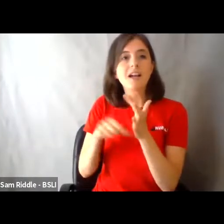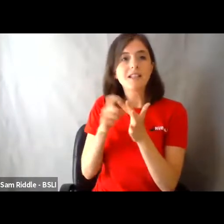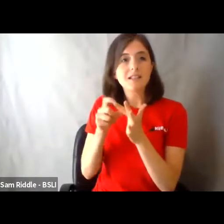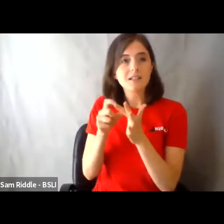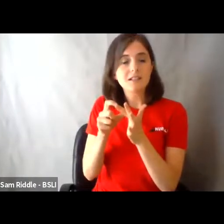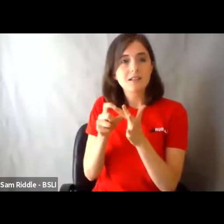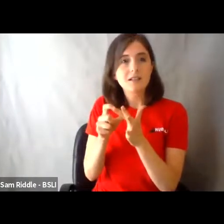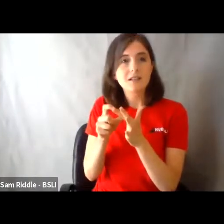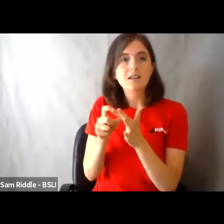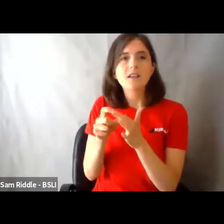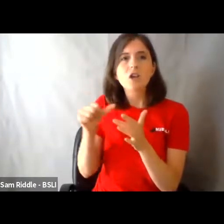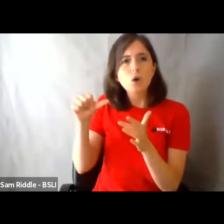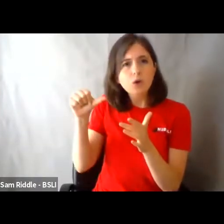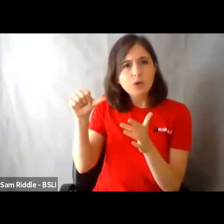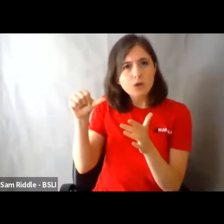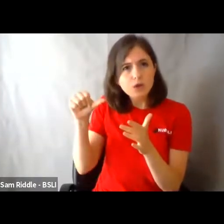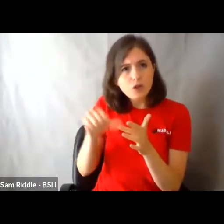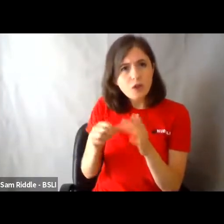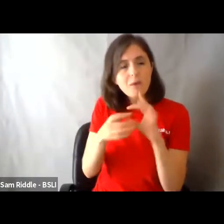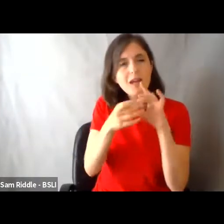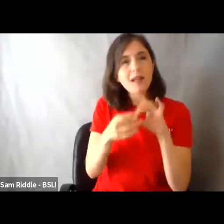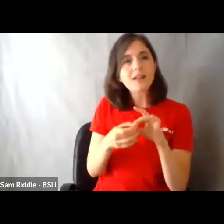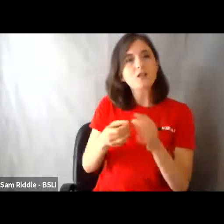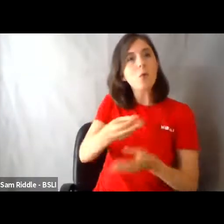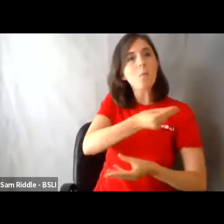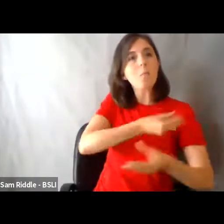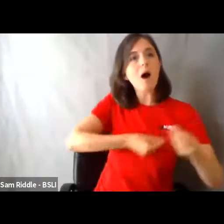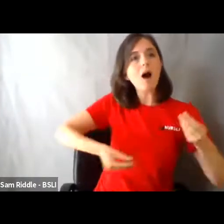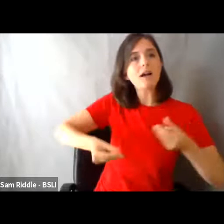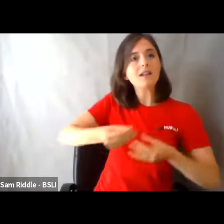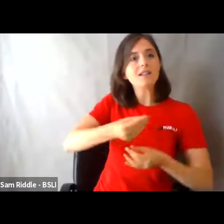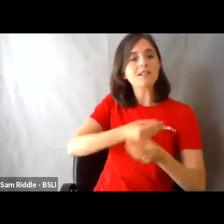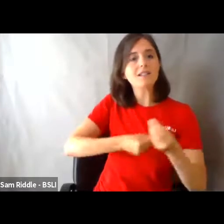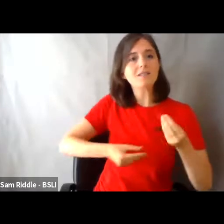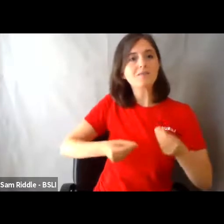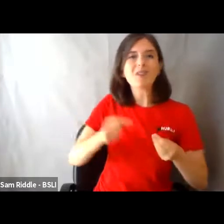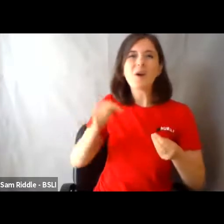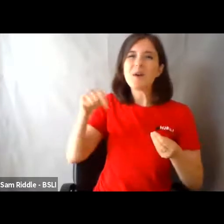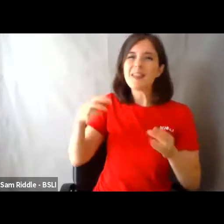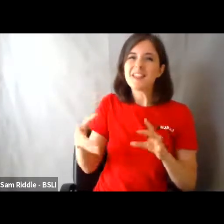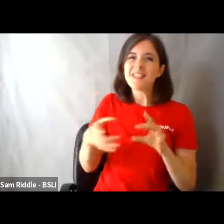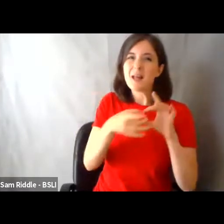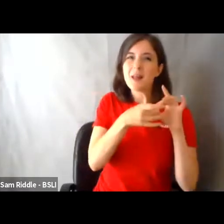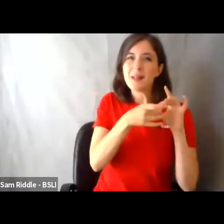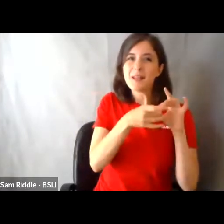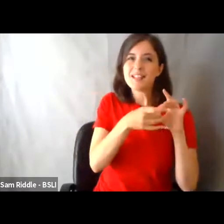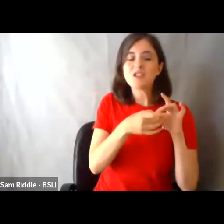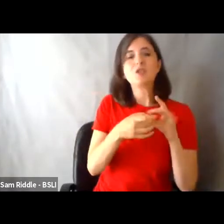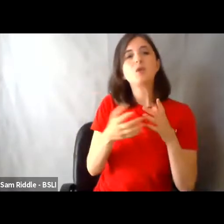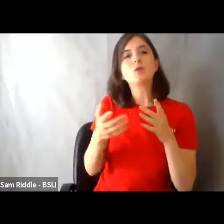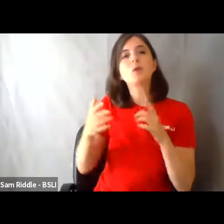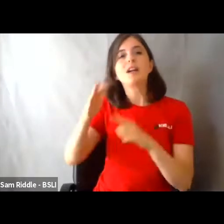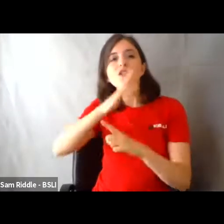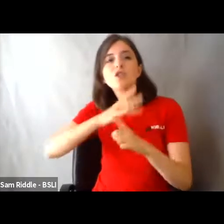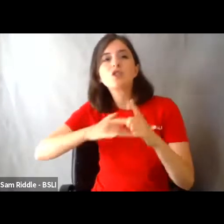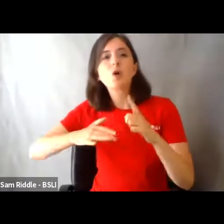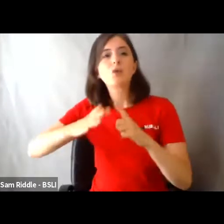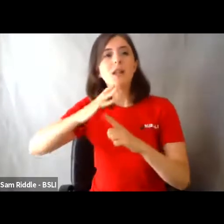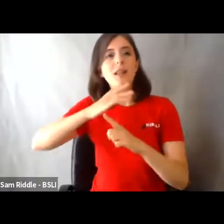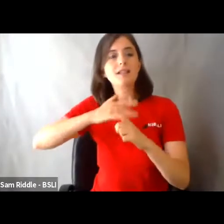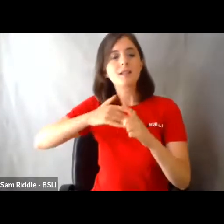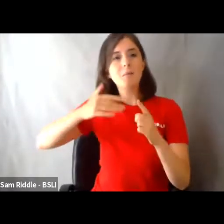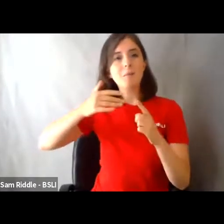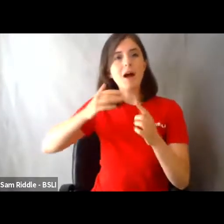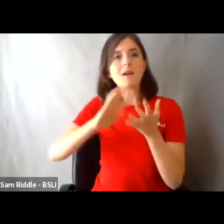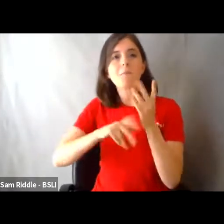should really be subject to the market mechanism at all. Now, of course, this links in with broader kind of socialist and Marxist thinking that suggests that